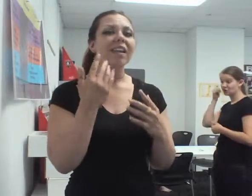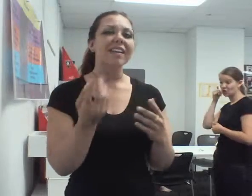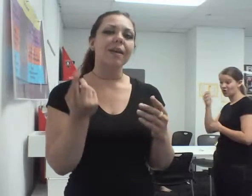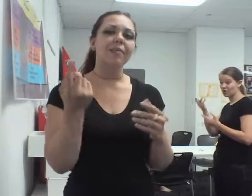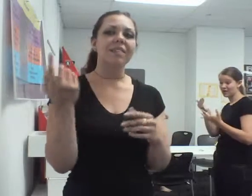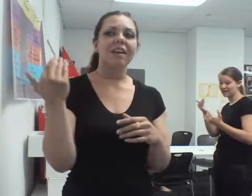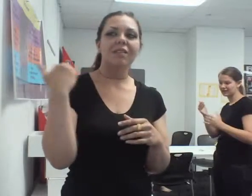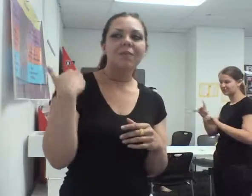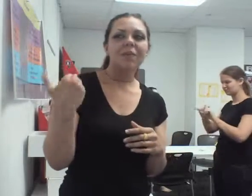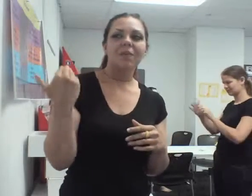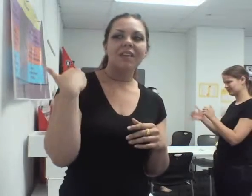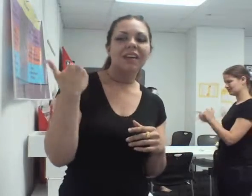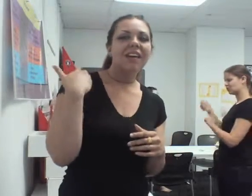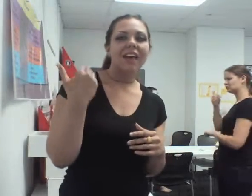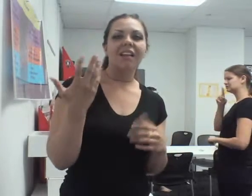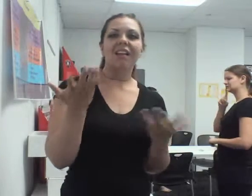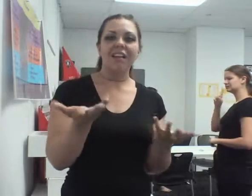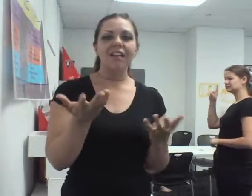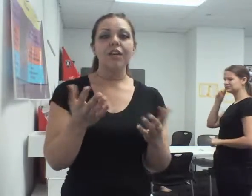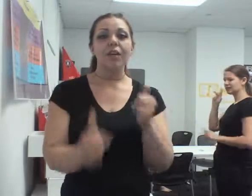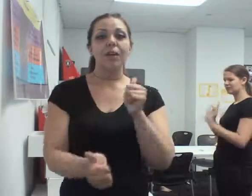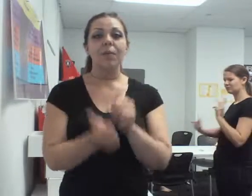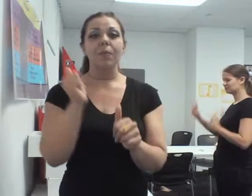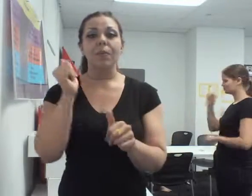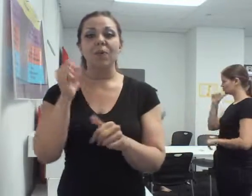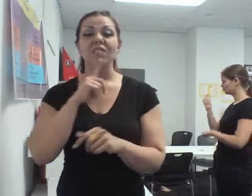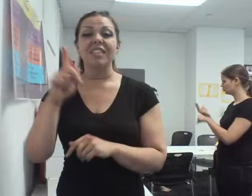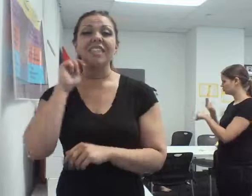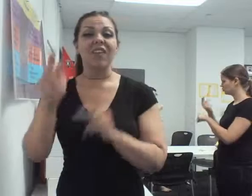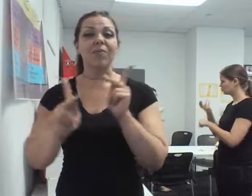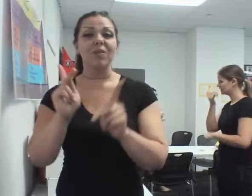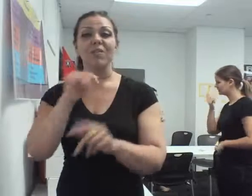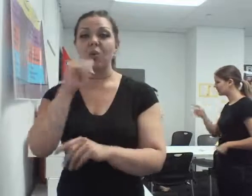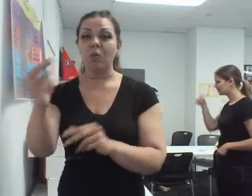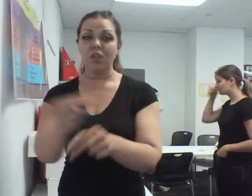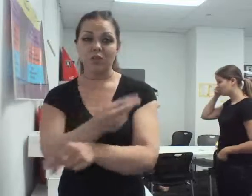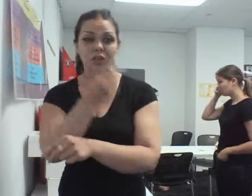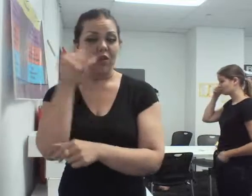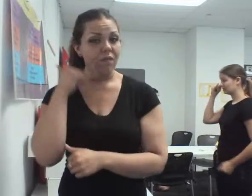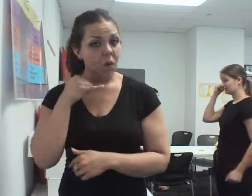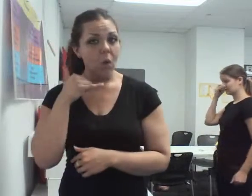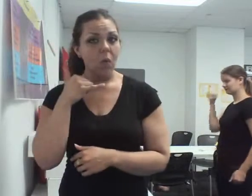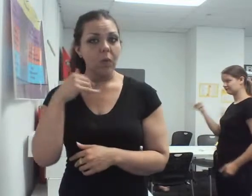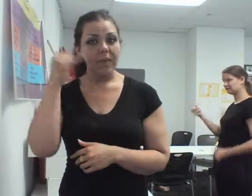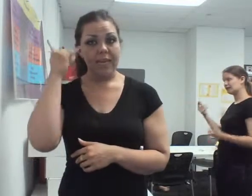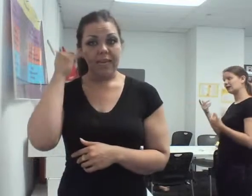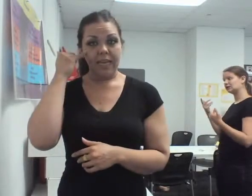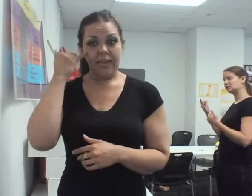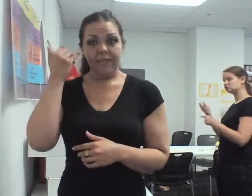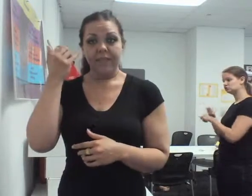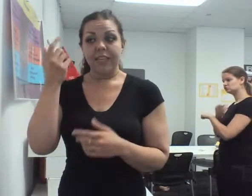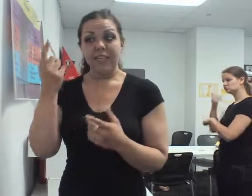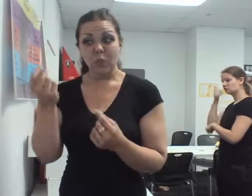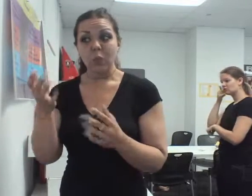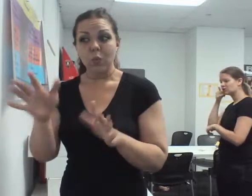people don't use the phone, folks. And if they do, they probably don't have call waiting. So it's a